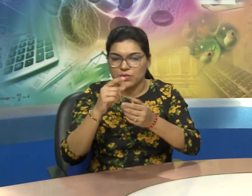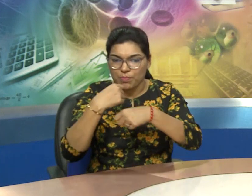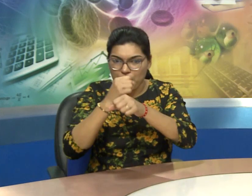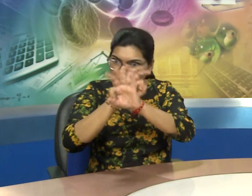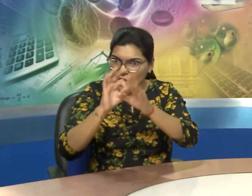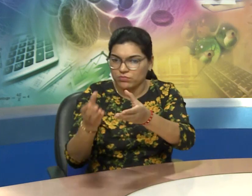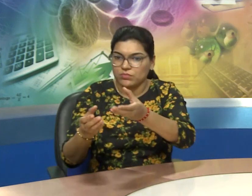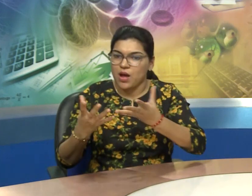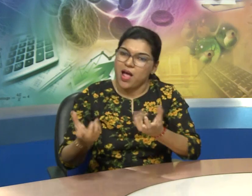And